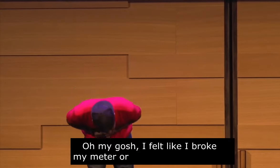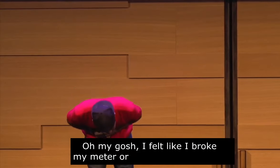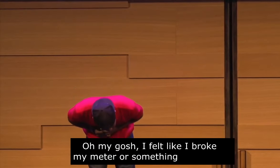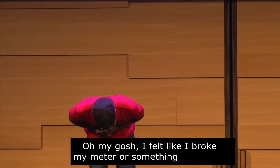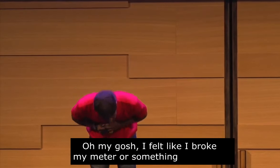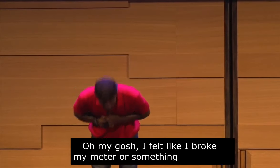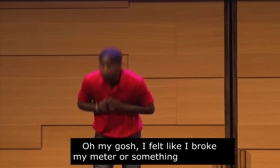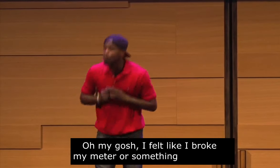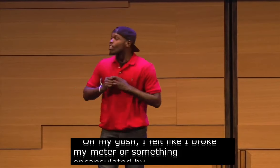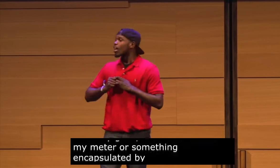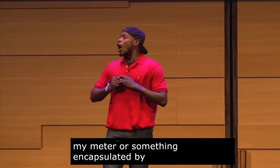beautiful.